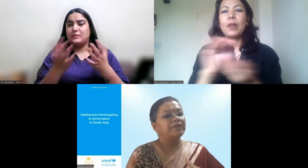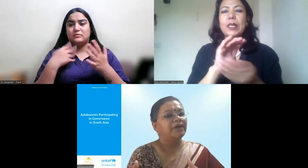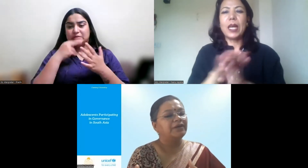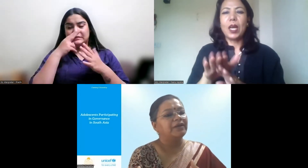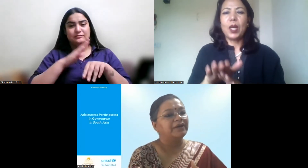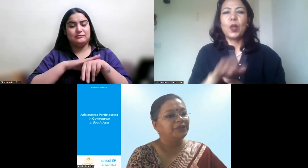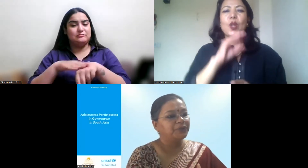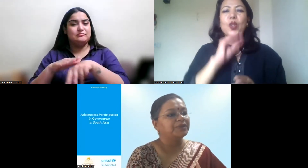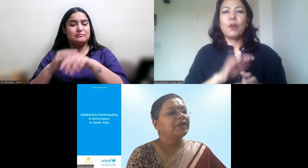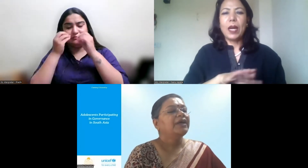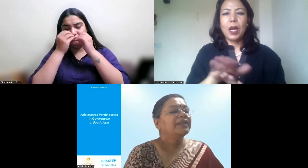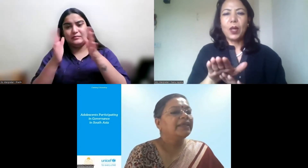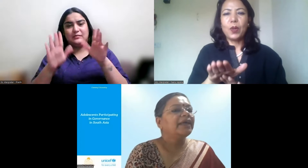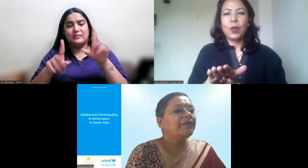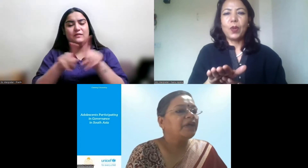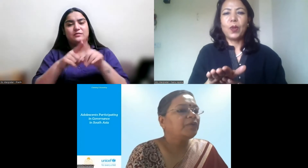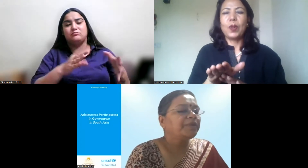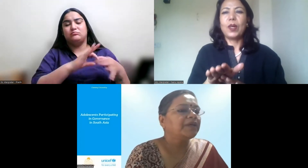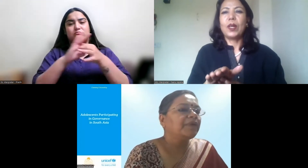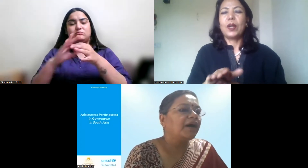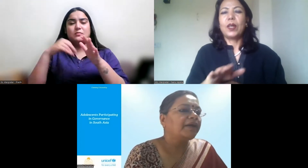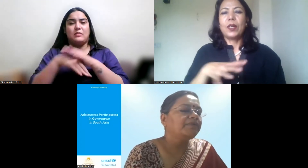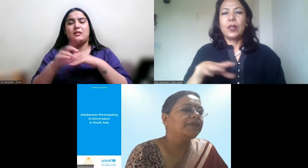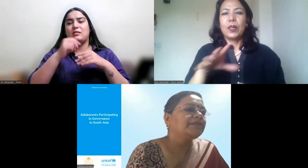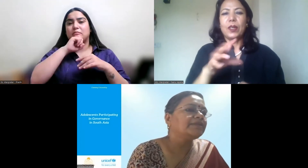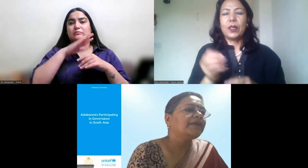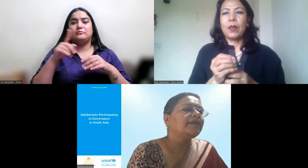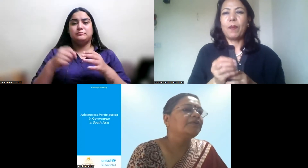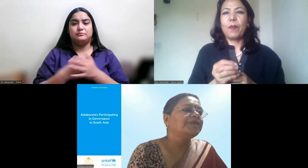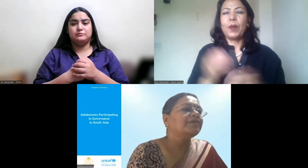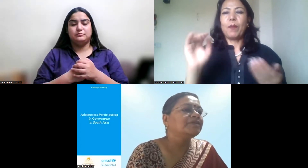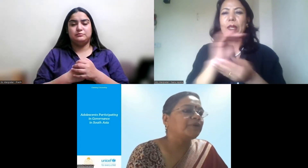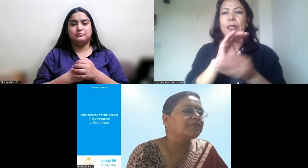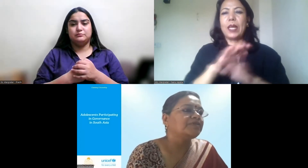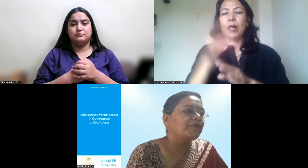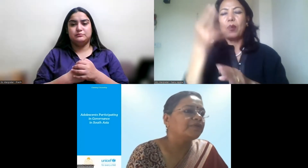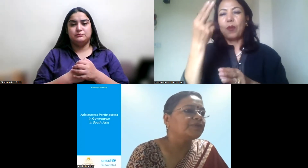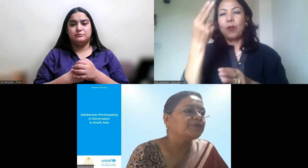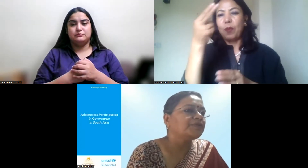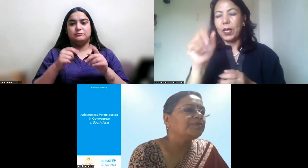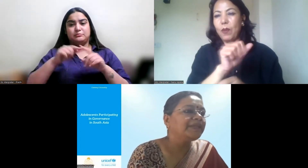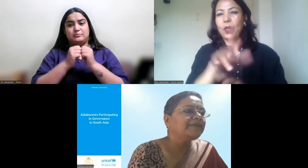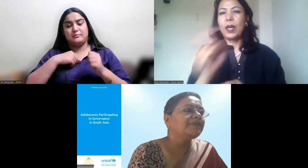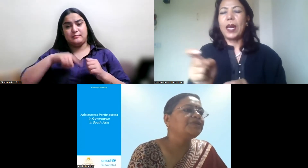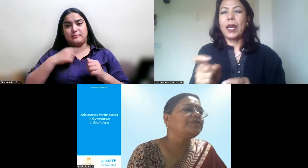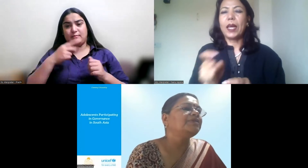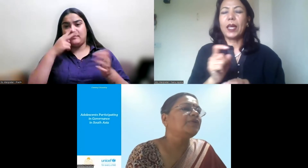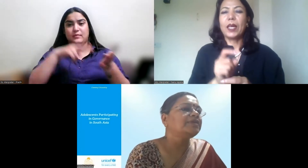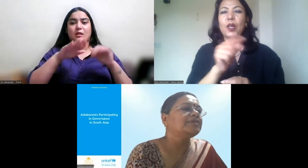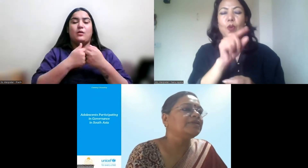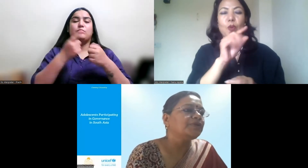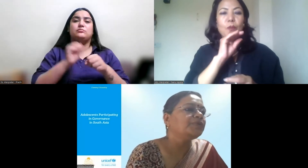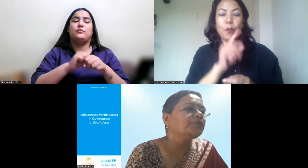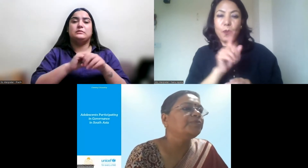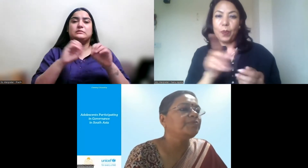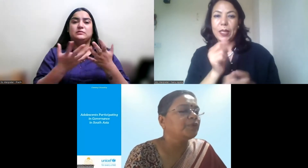become youth, they have now become our advocates, and they are now taking this process forward. So we believe that children,